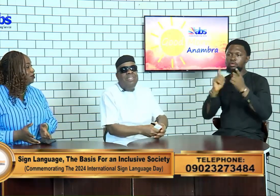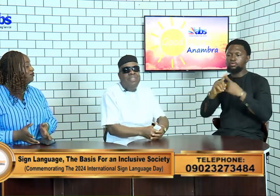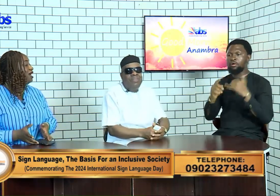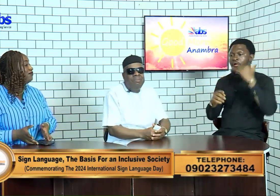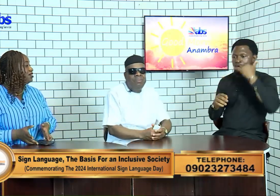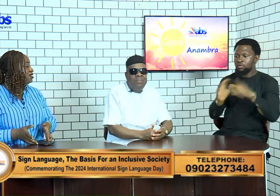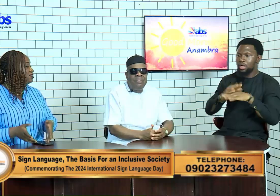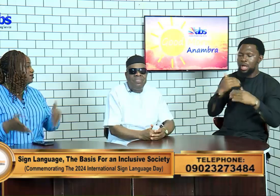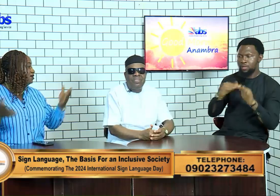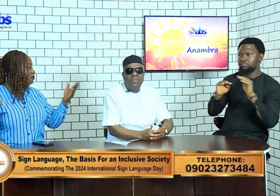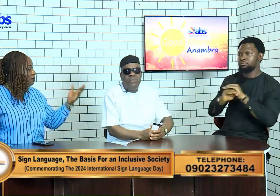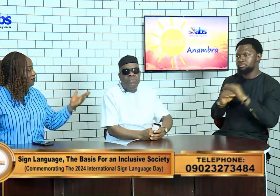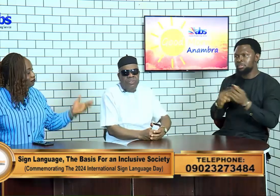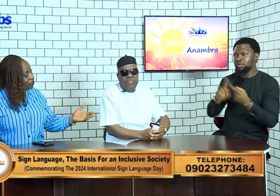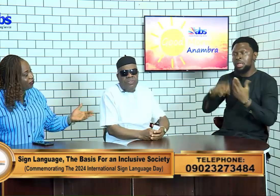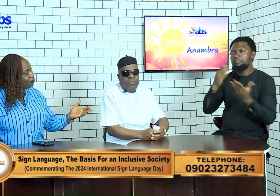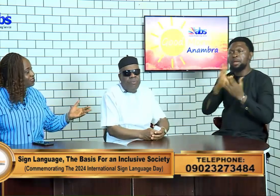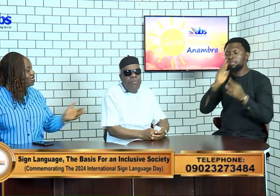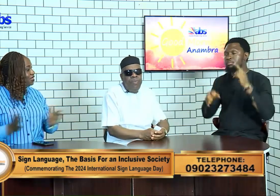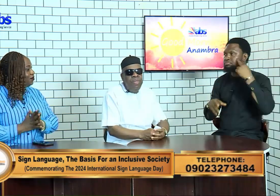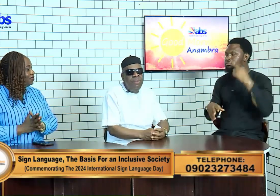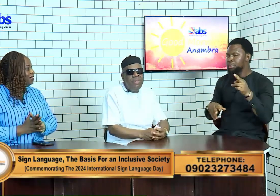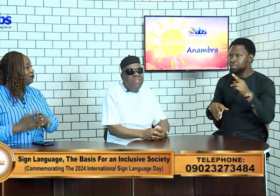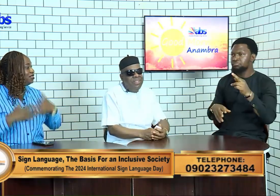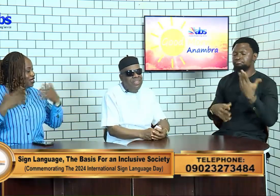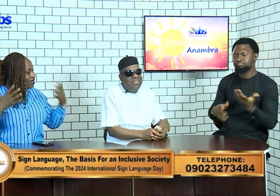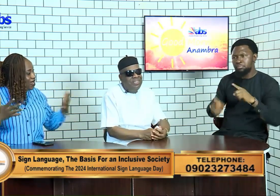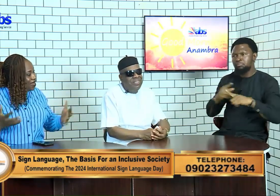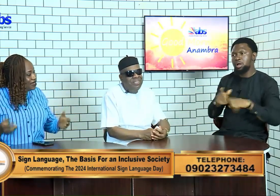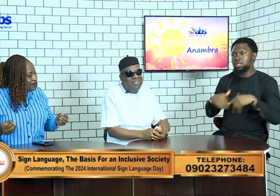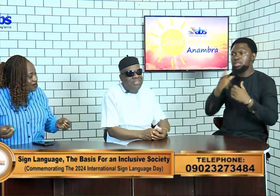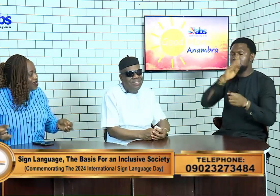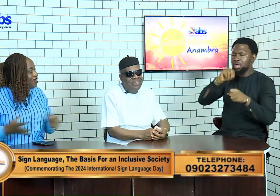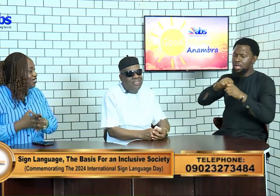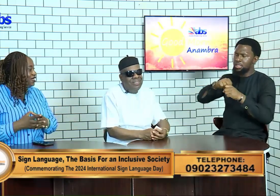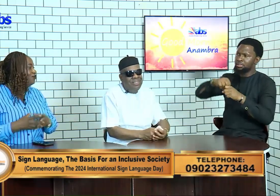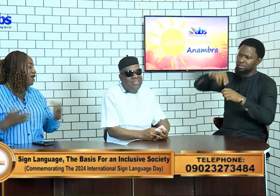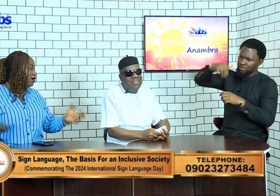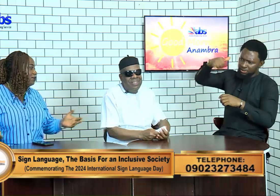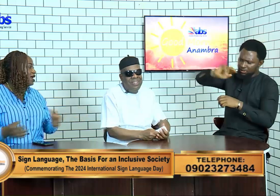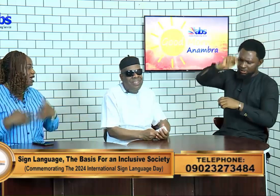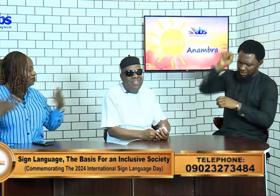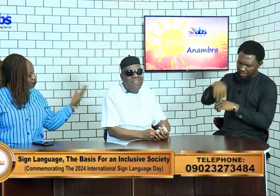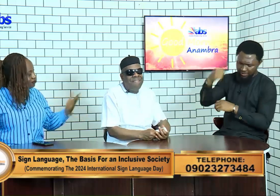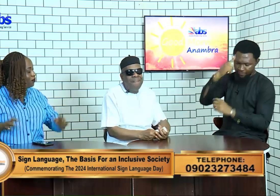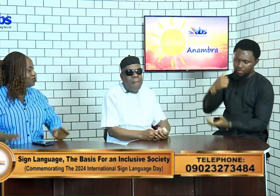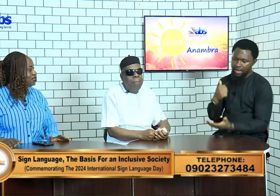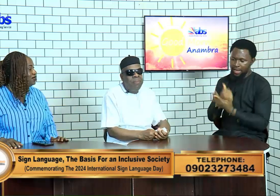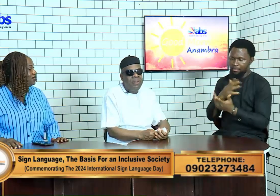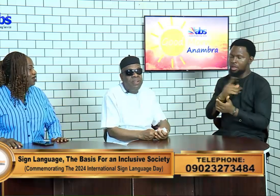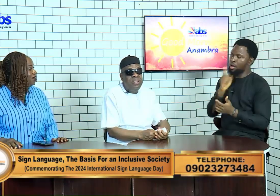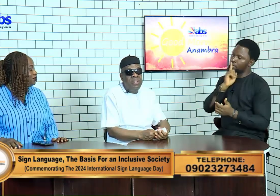they don't even have access to probably radio set and all that, but they are in their need of help. And of